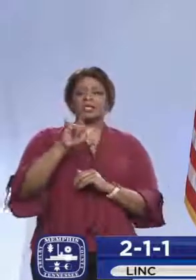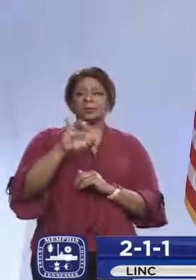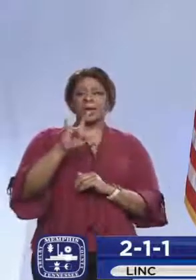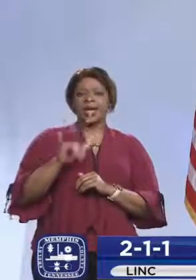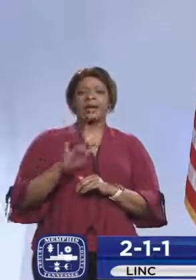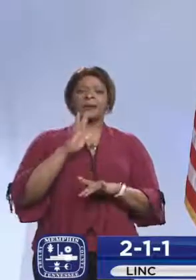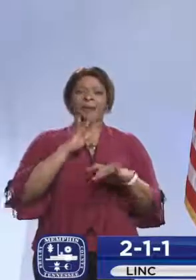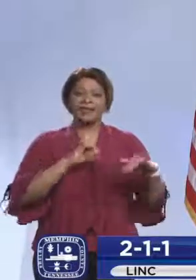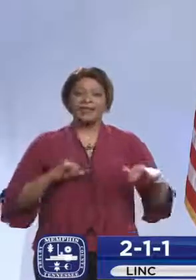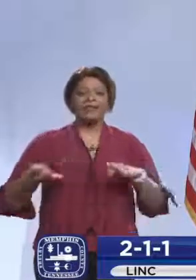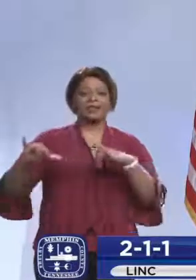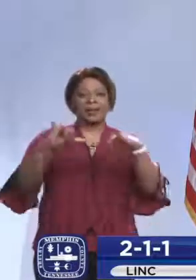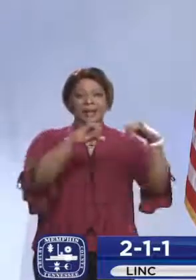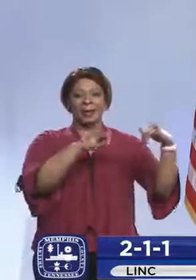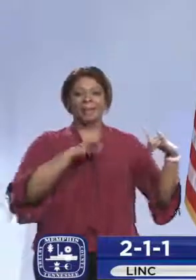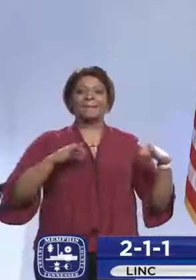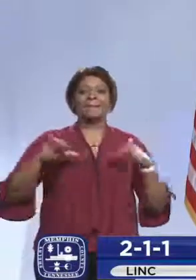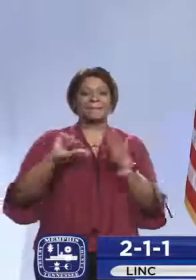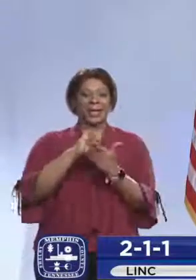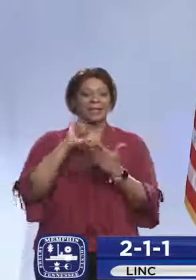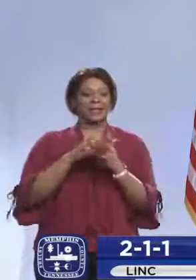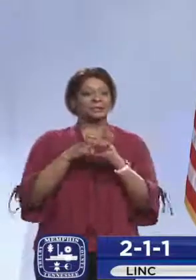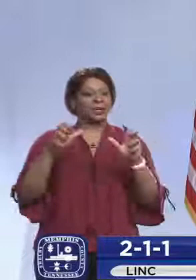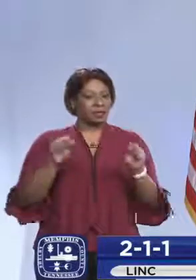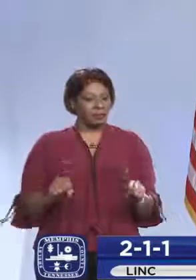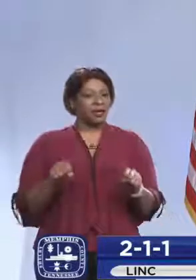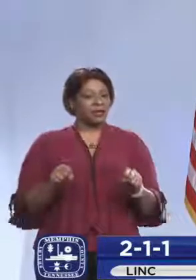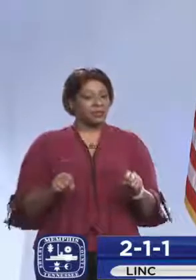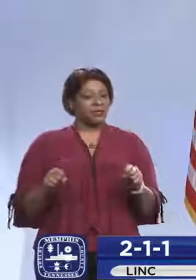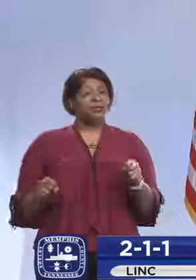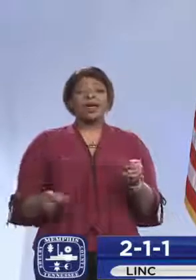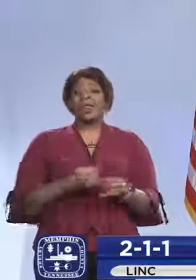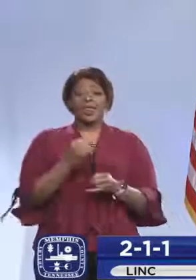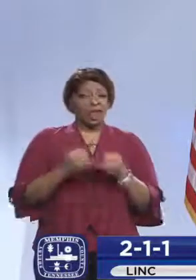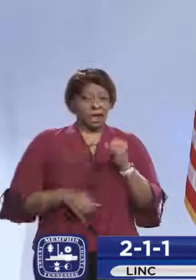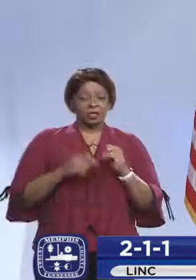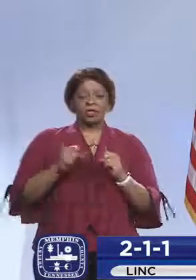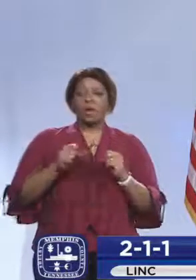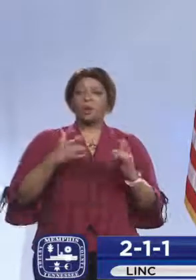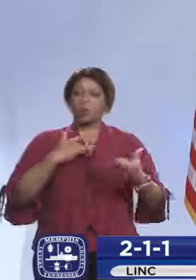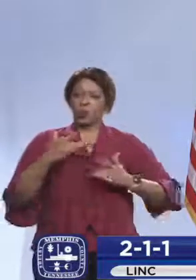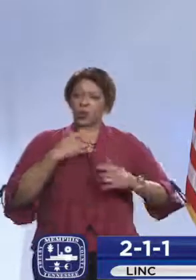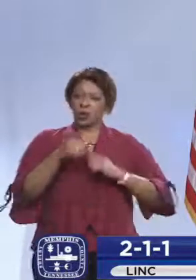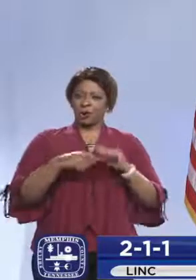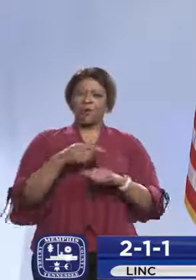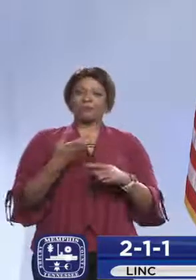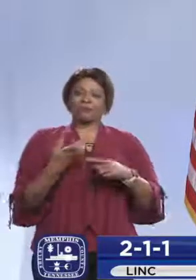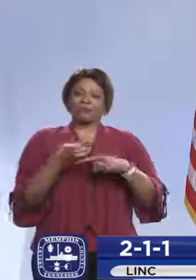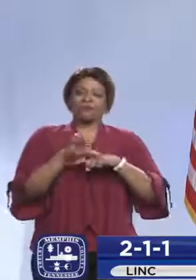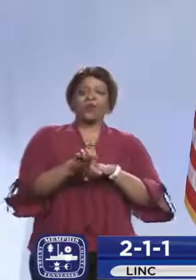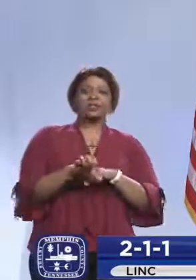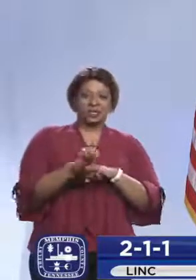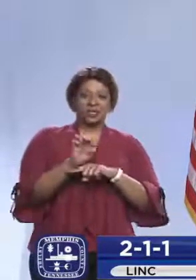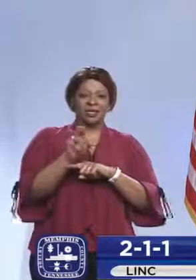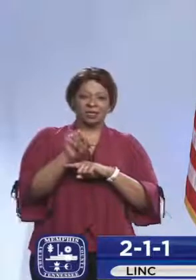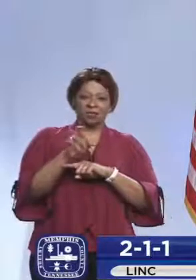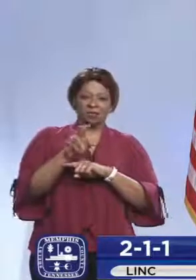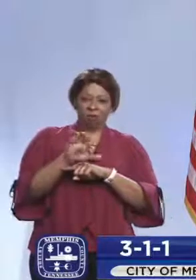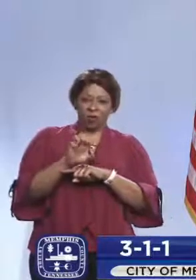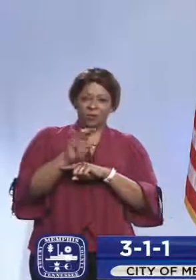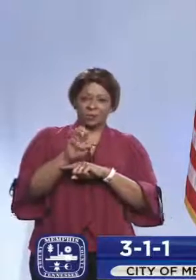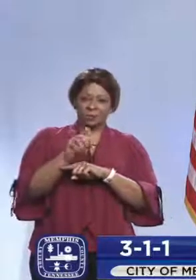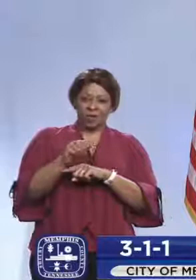the same page as much as possible. And then lastly, we have to worry about enforcement, because we can make a